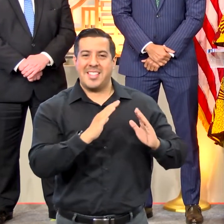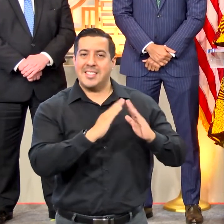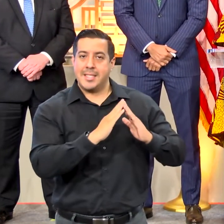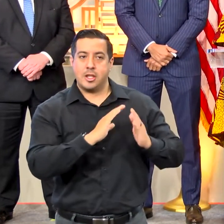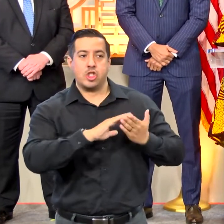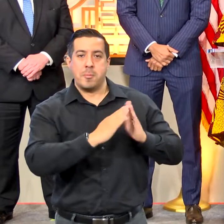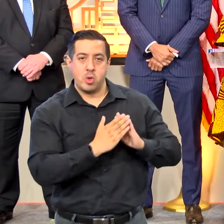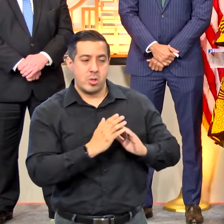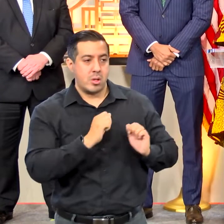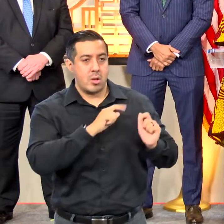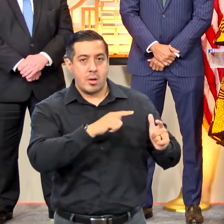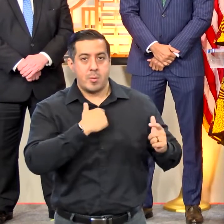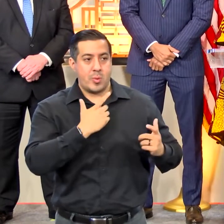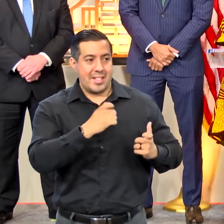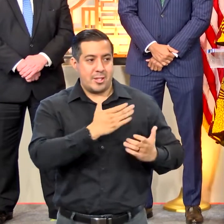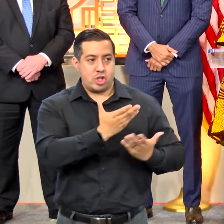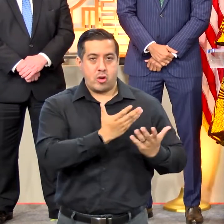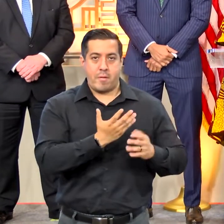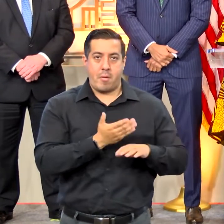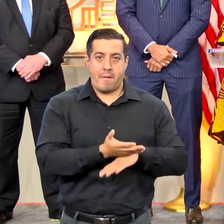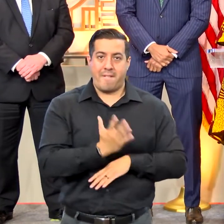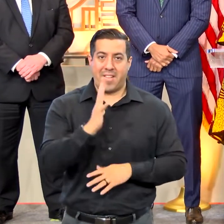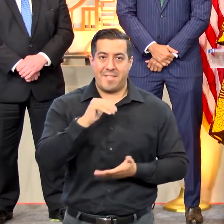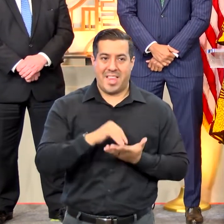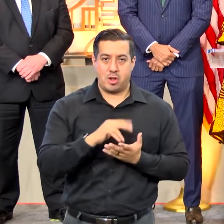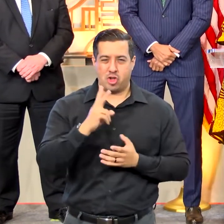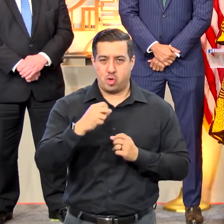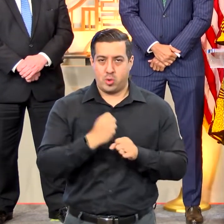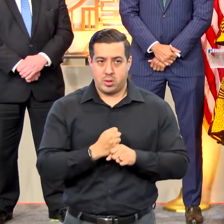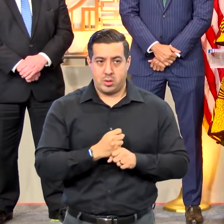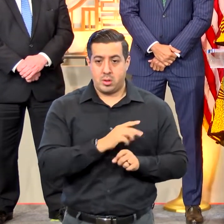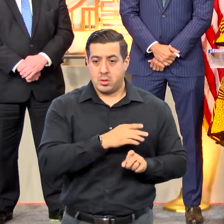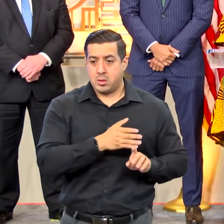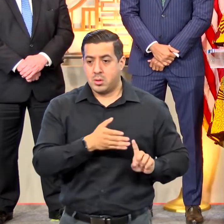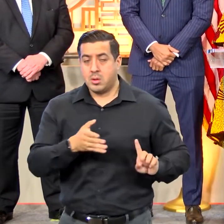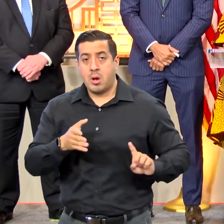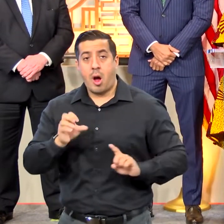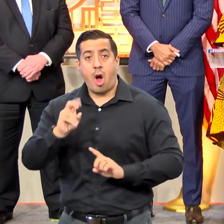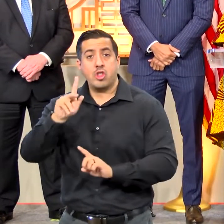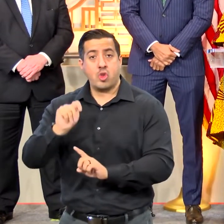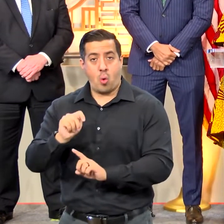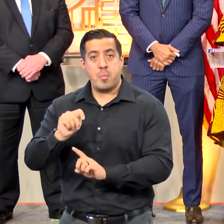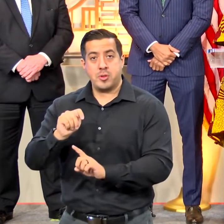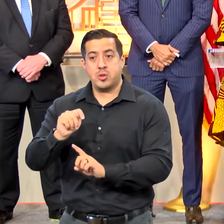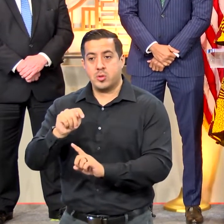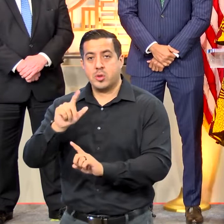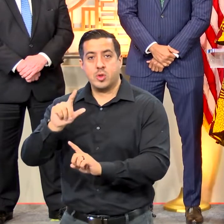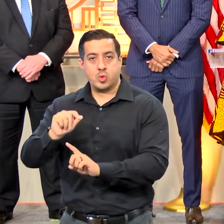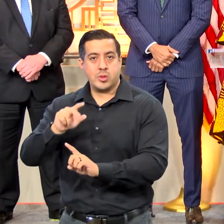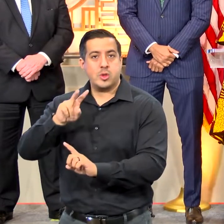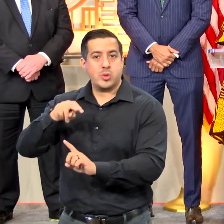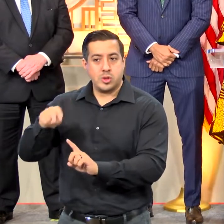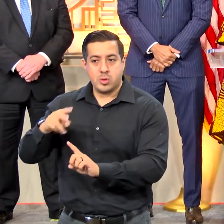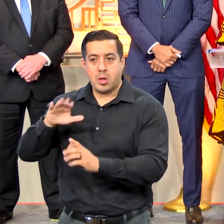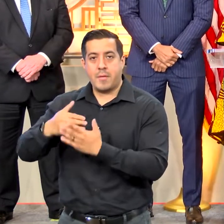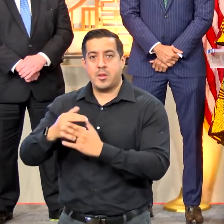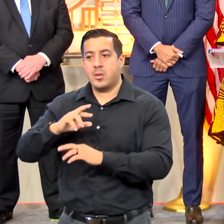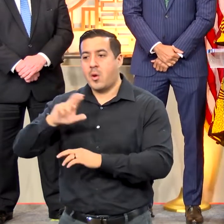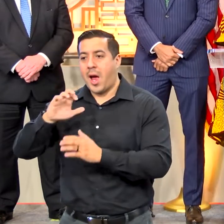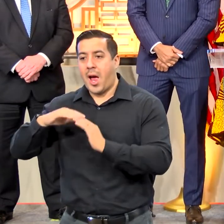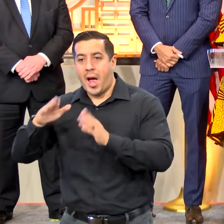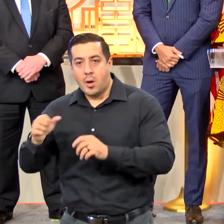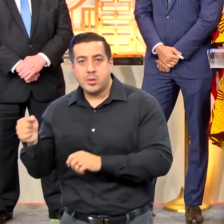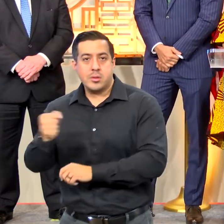to serve 5,000 people over 2 years by October 2022 through diversion, rapid rehousing, permanent